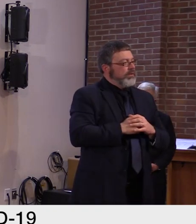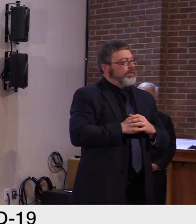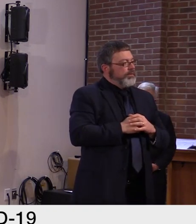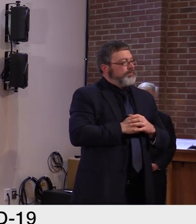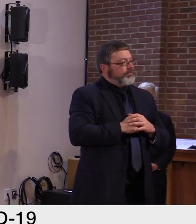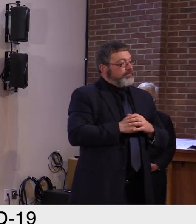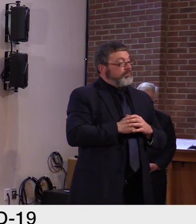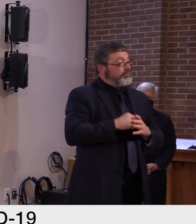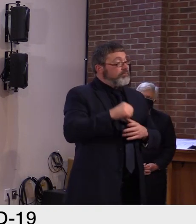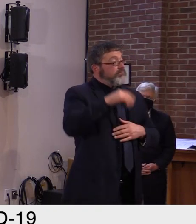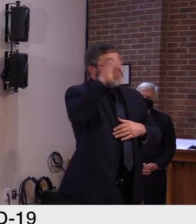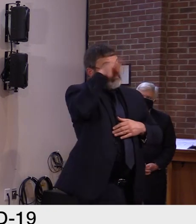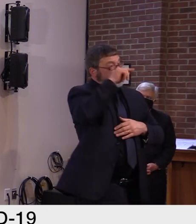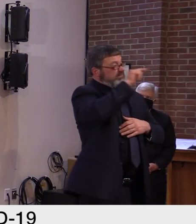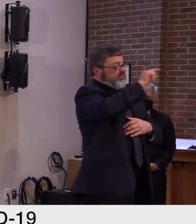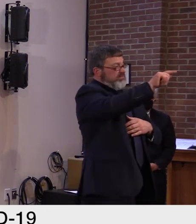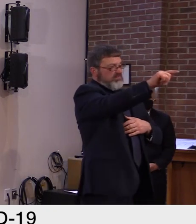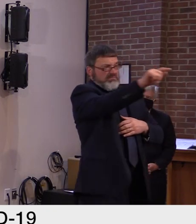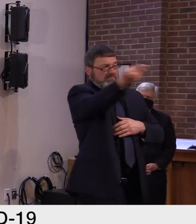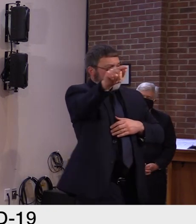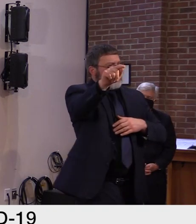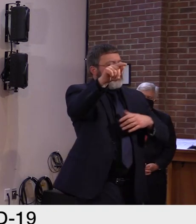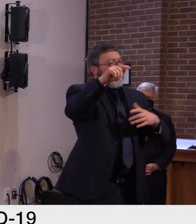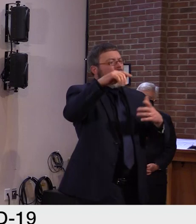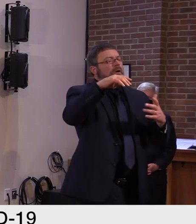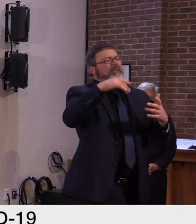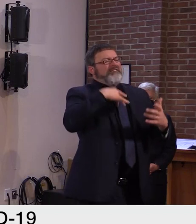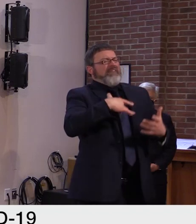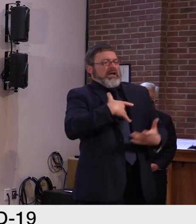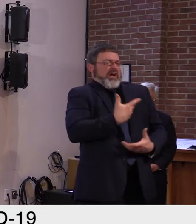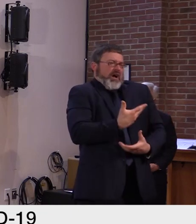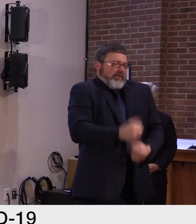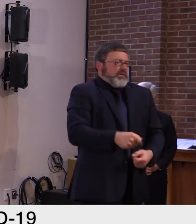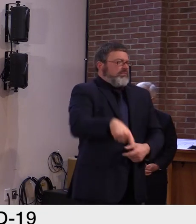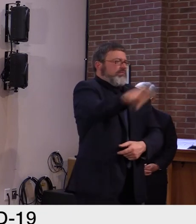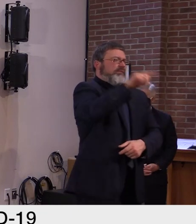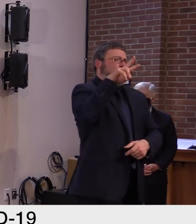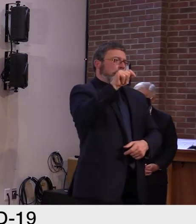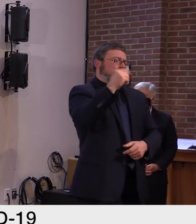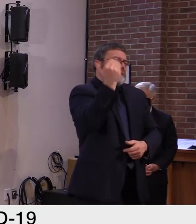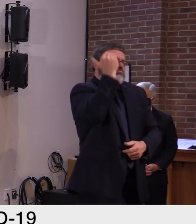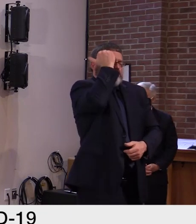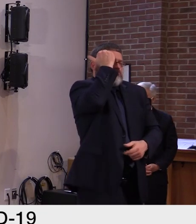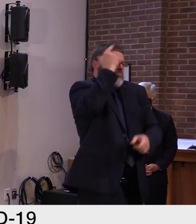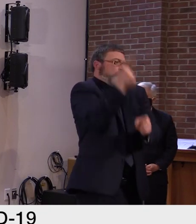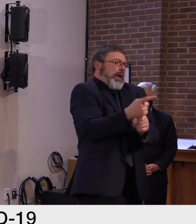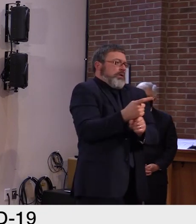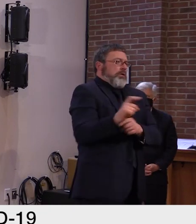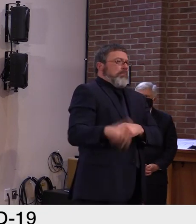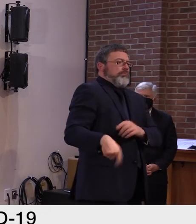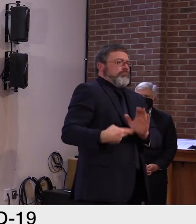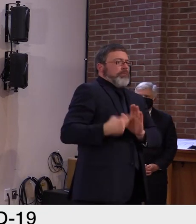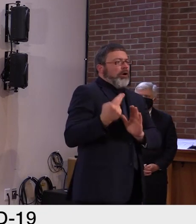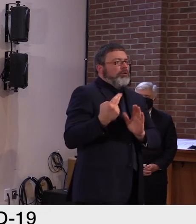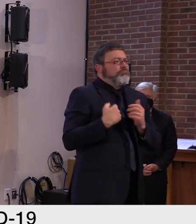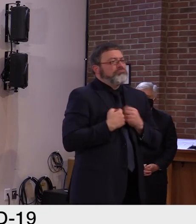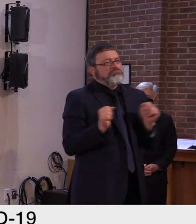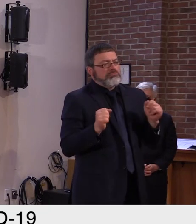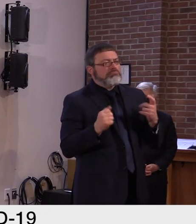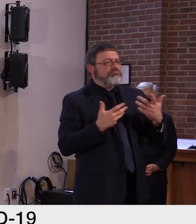again, it could affect their family, their friends, their neighbors, and all across Vermont. Great. Yeah, and just to clarify, it was kind of